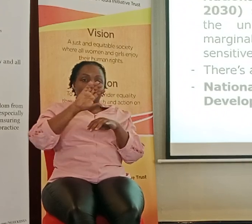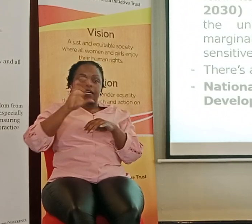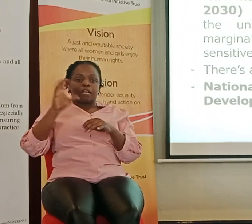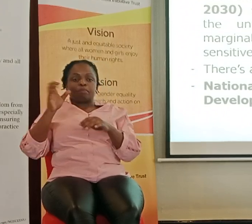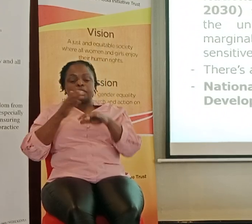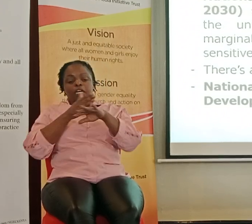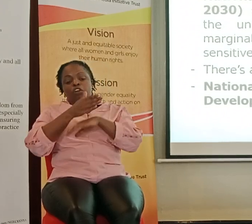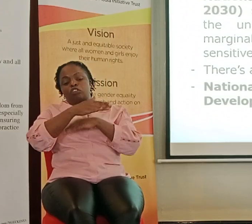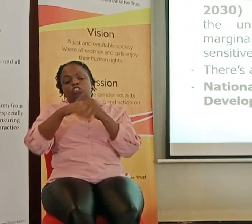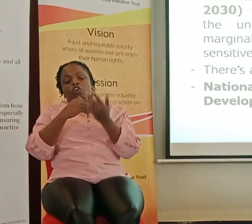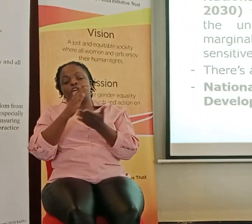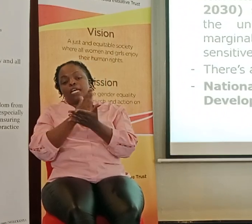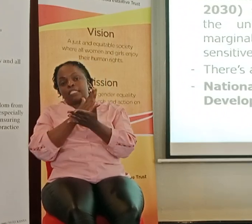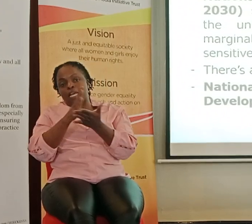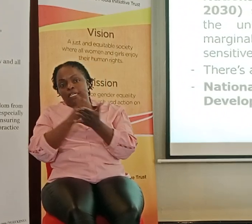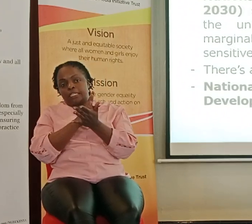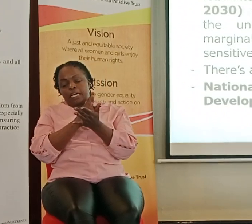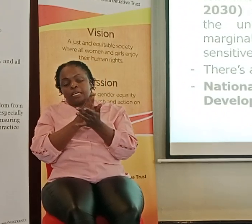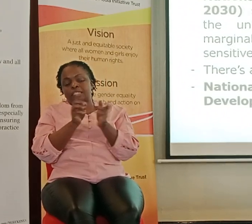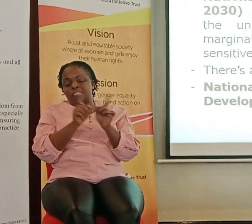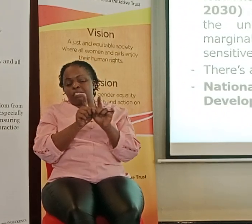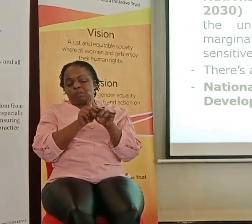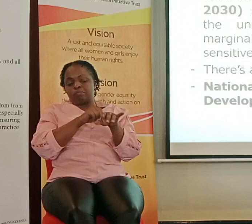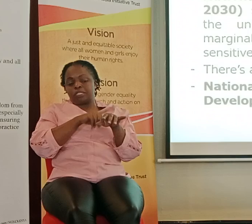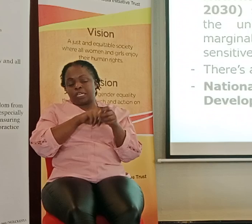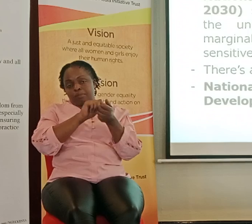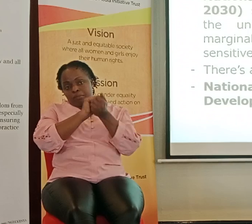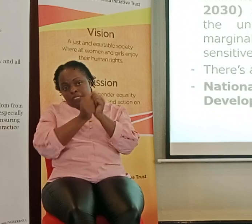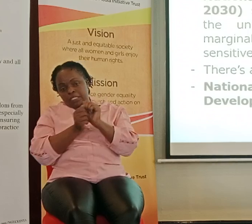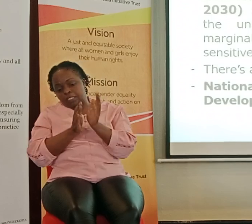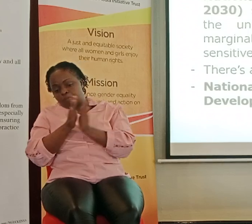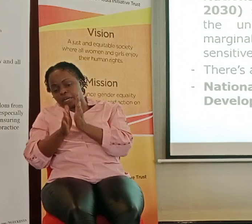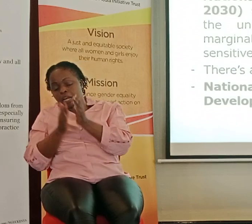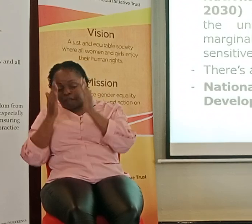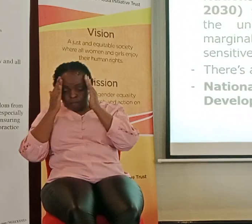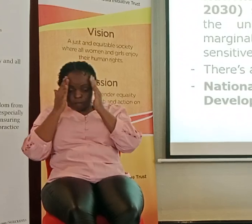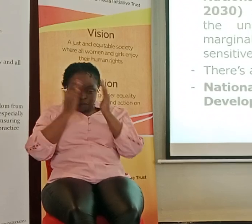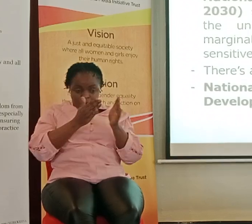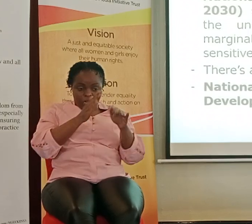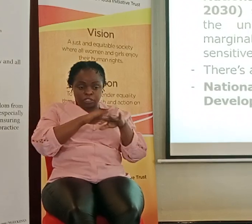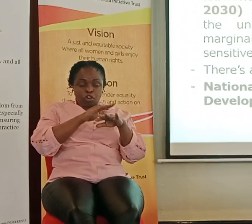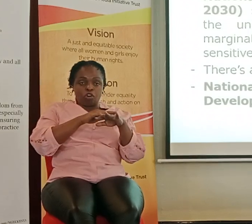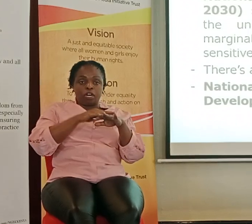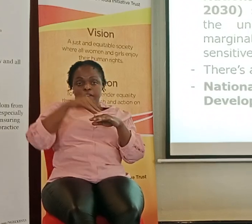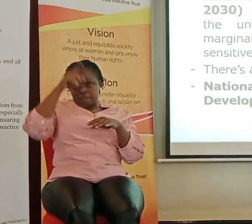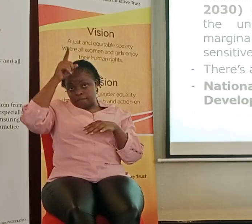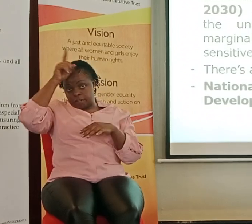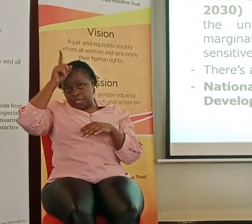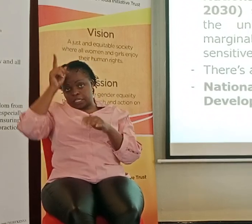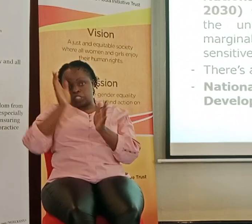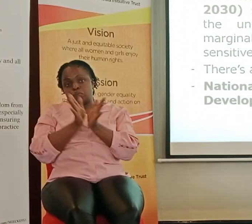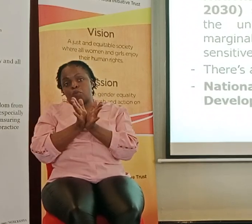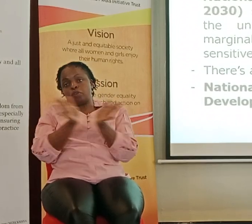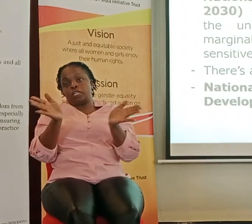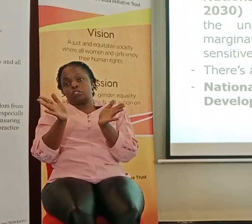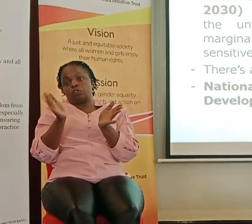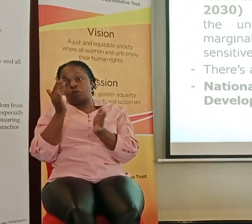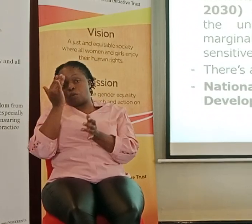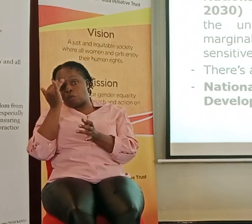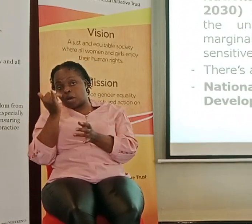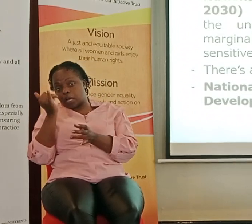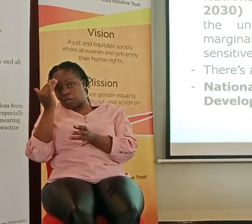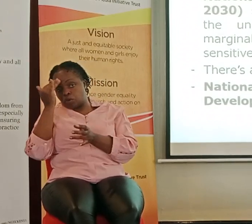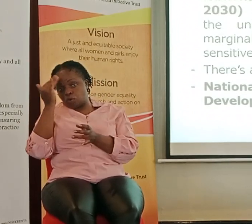sectors. The adaptation plan also focuses quite a bit on rural populations, because you know that